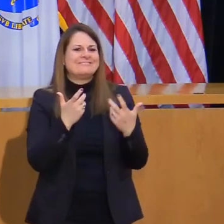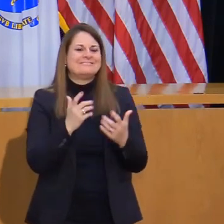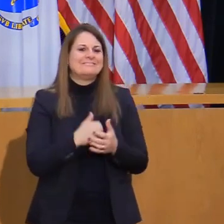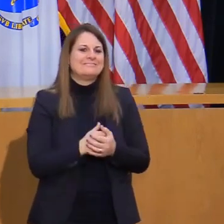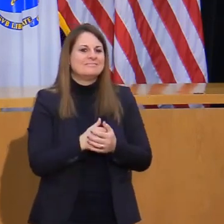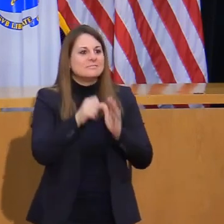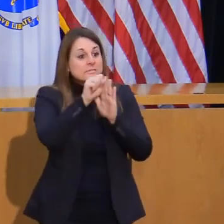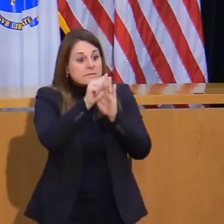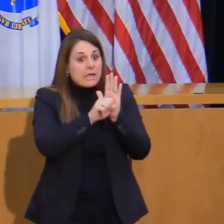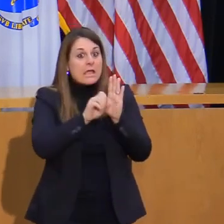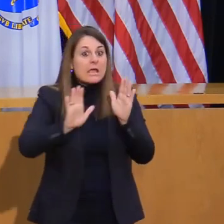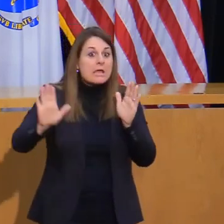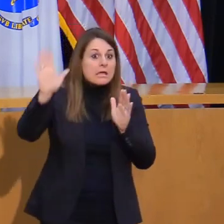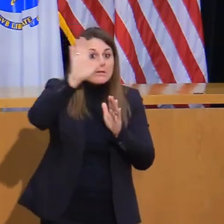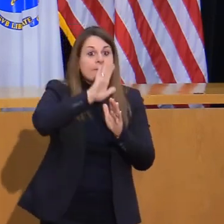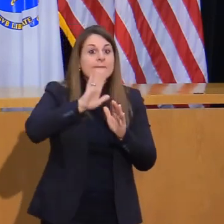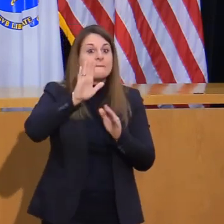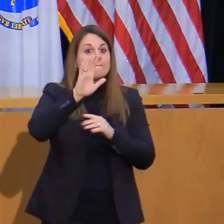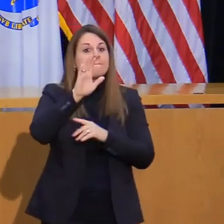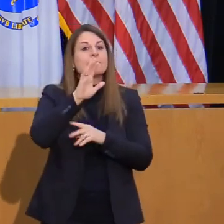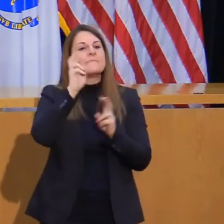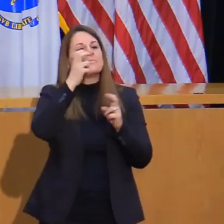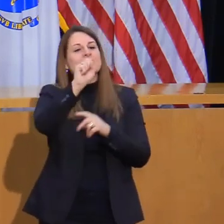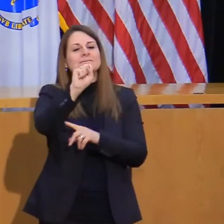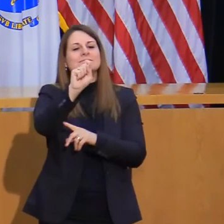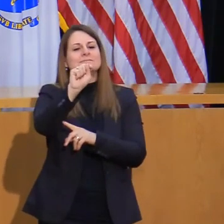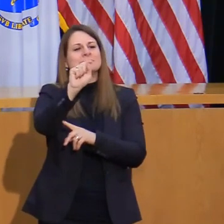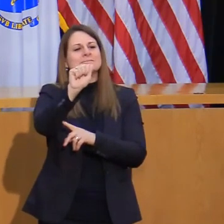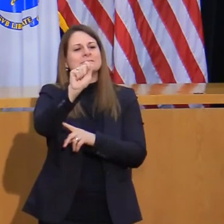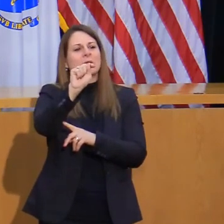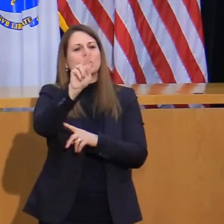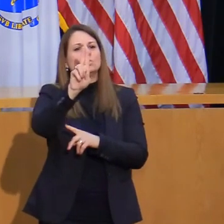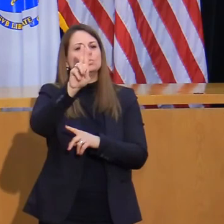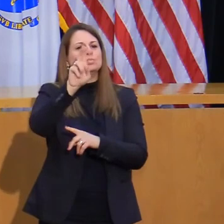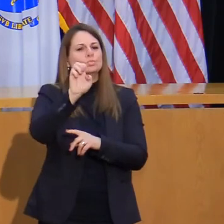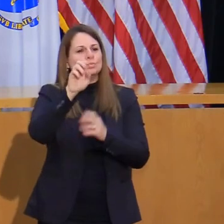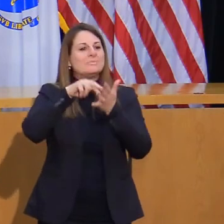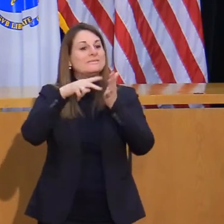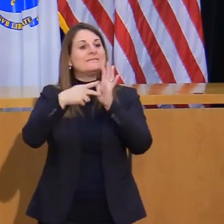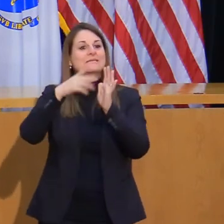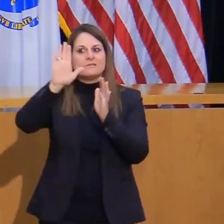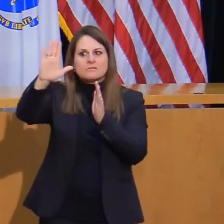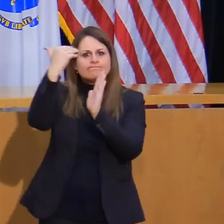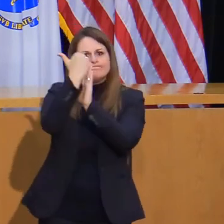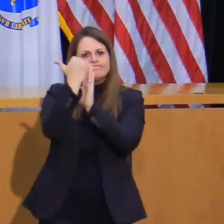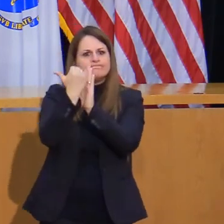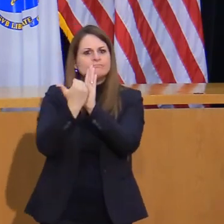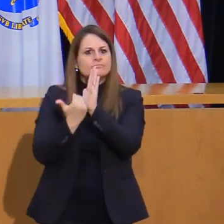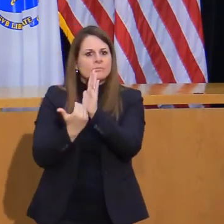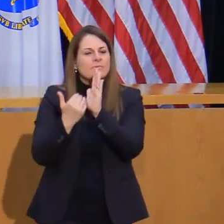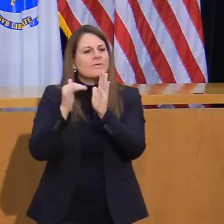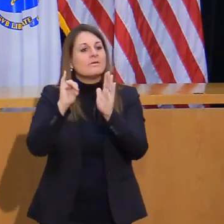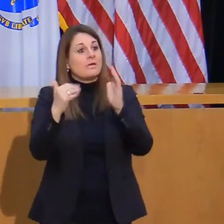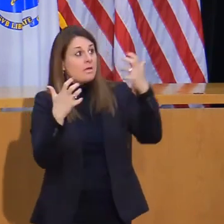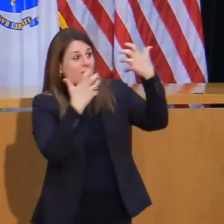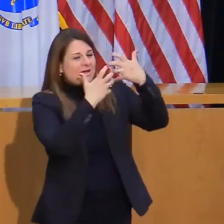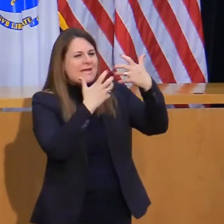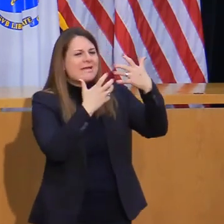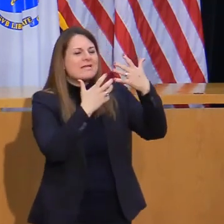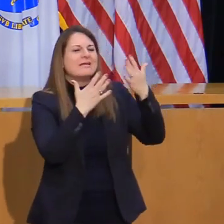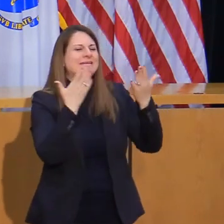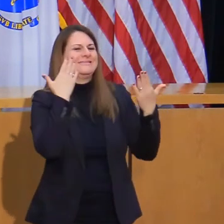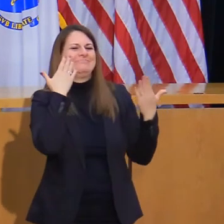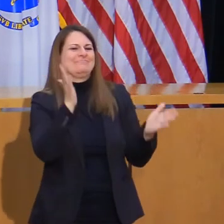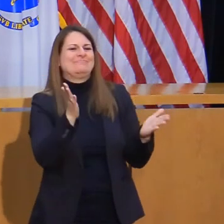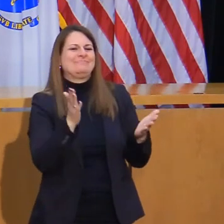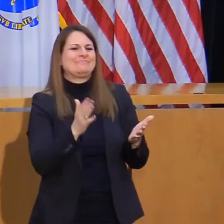there's probably very little in state law right now that would make it possible for you to do something like that. Haven't you referred to private businesses probably